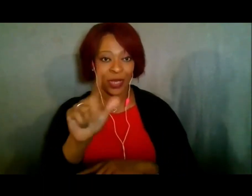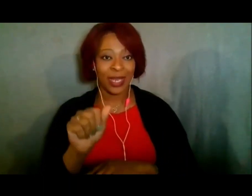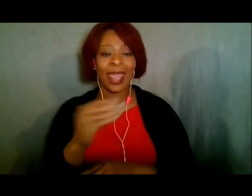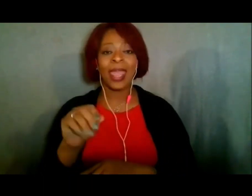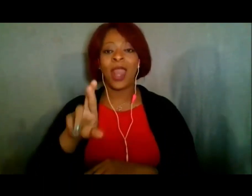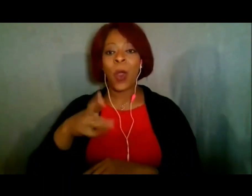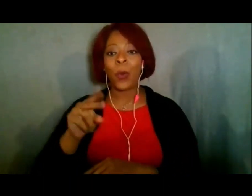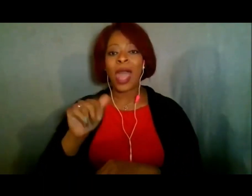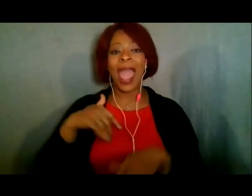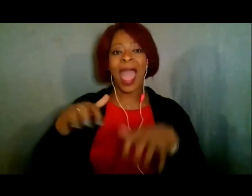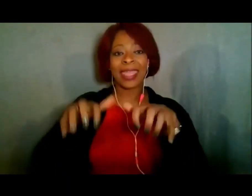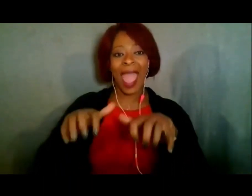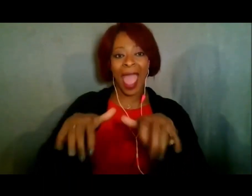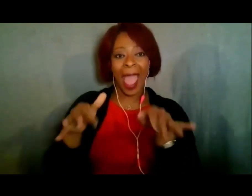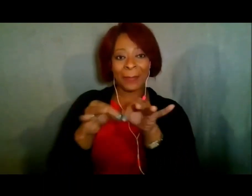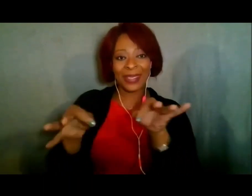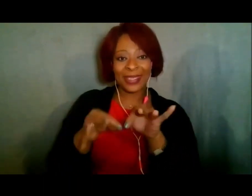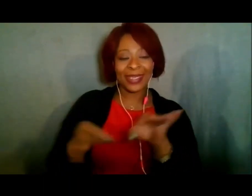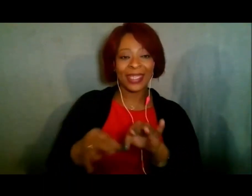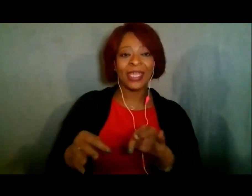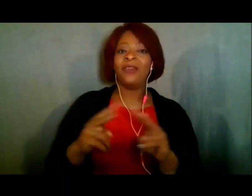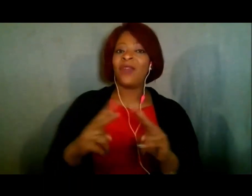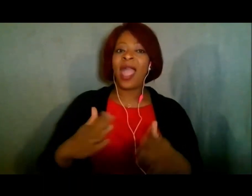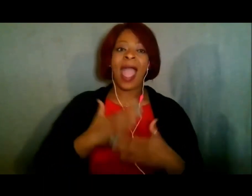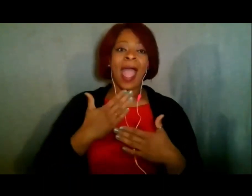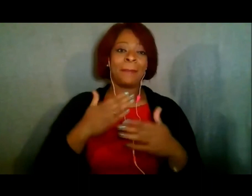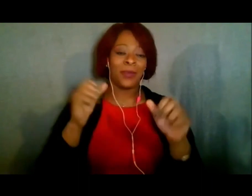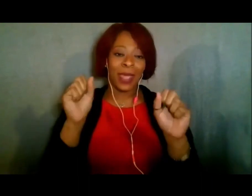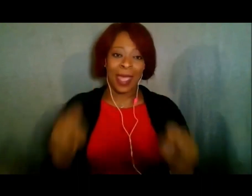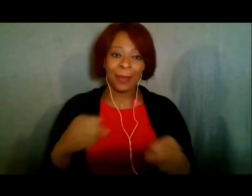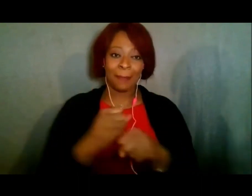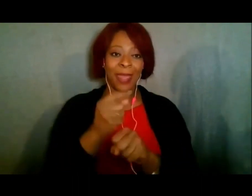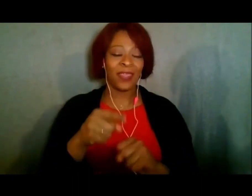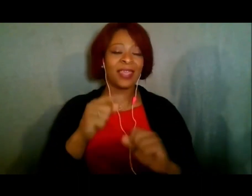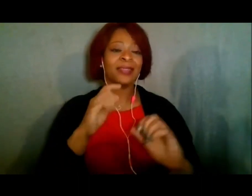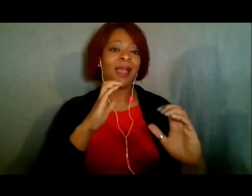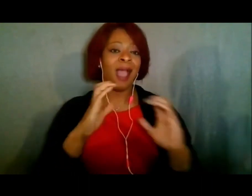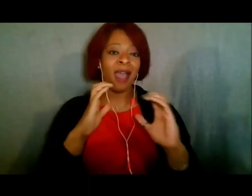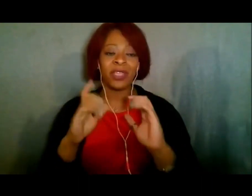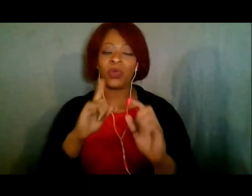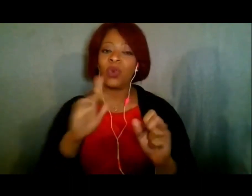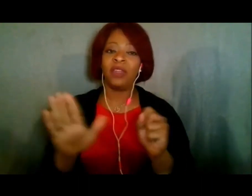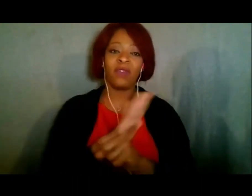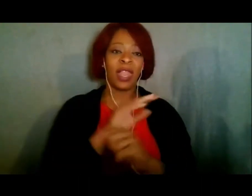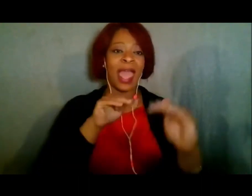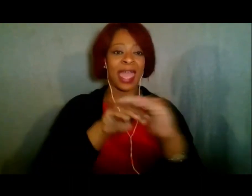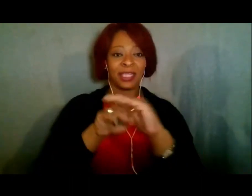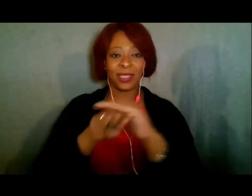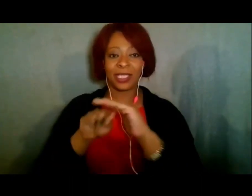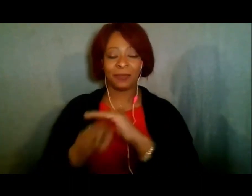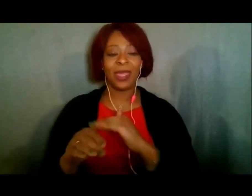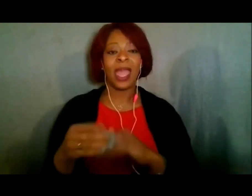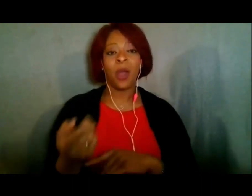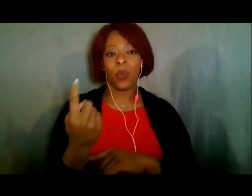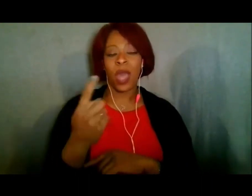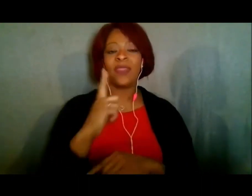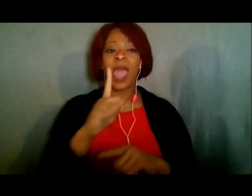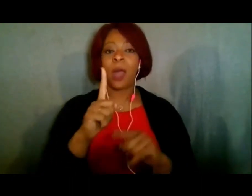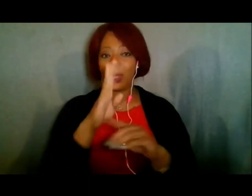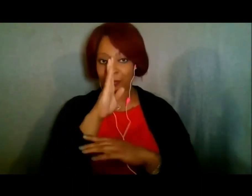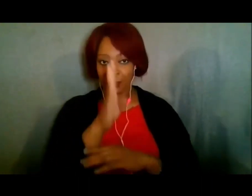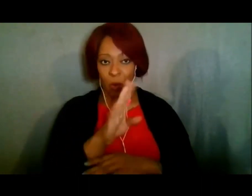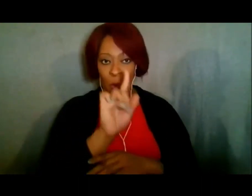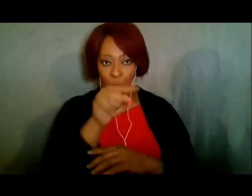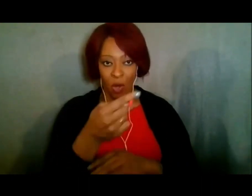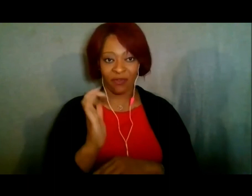our captionist. We're so glad that we were able to make this conversation fully accessible and to really have one that was dedicated for